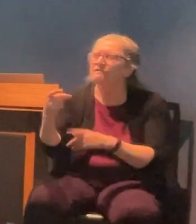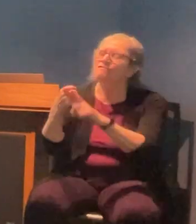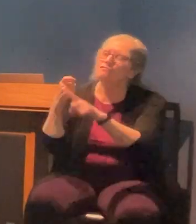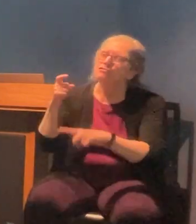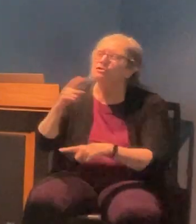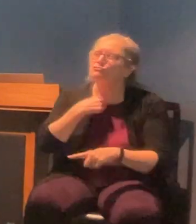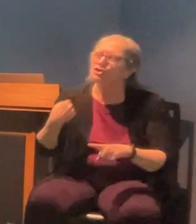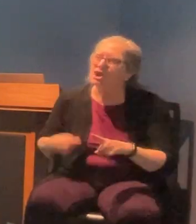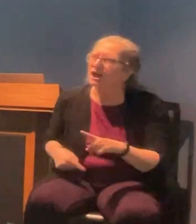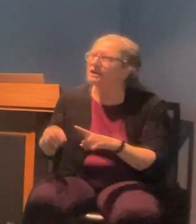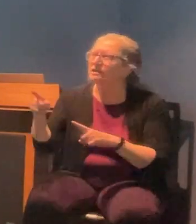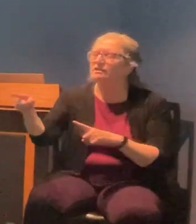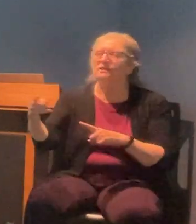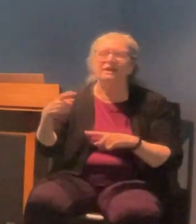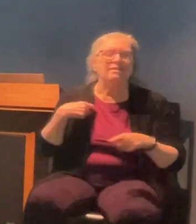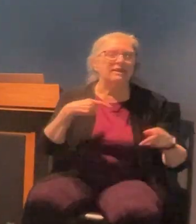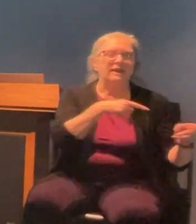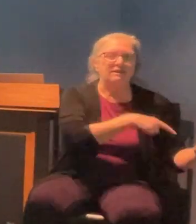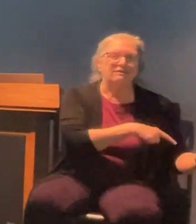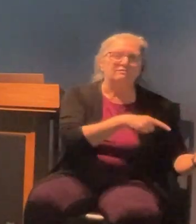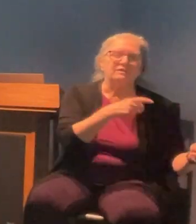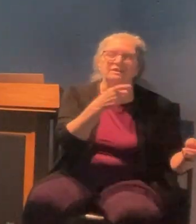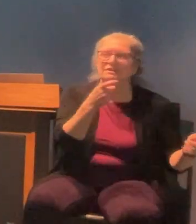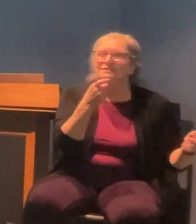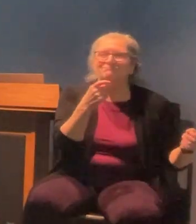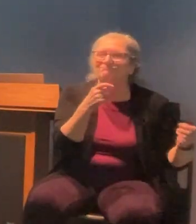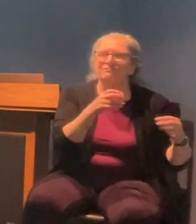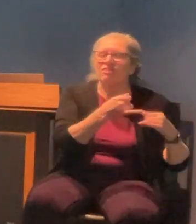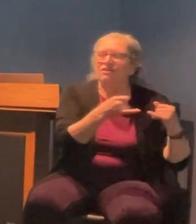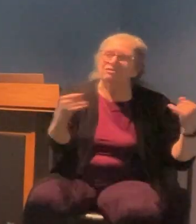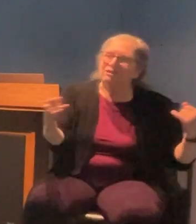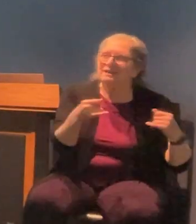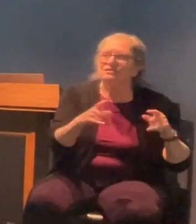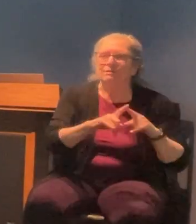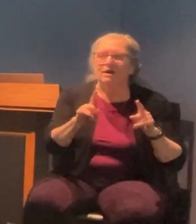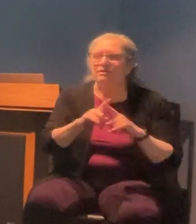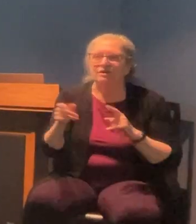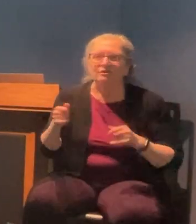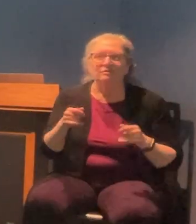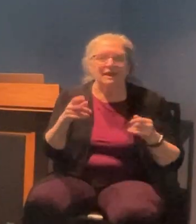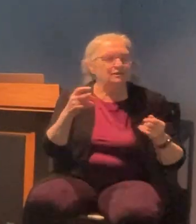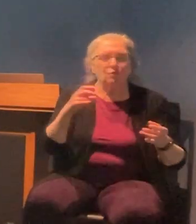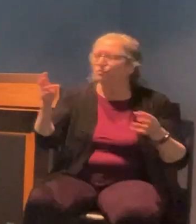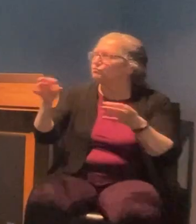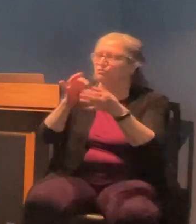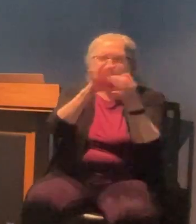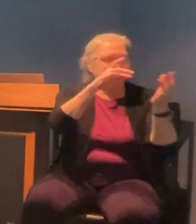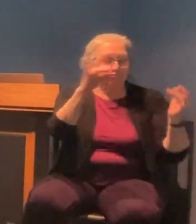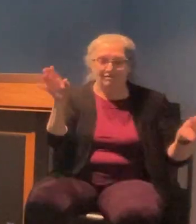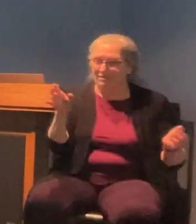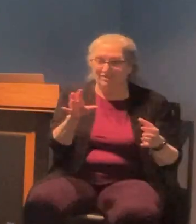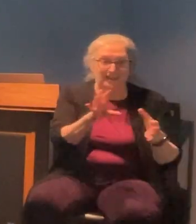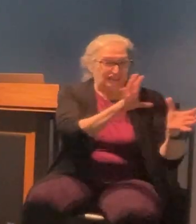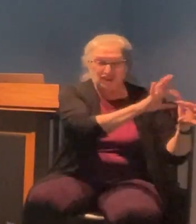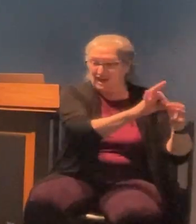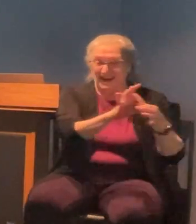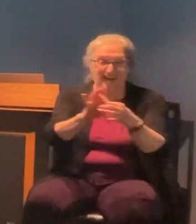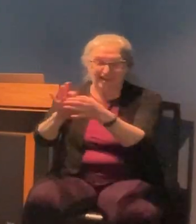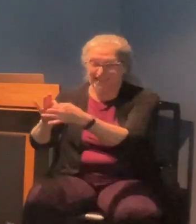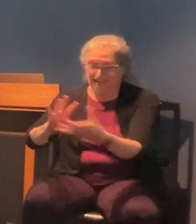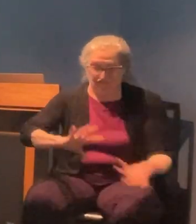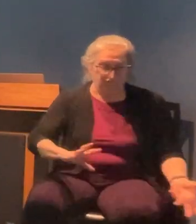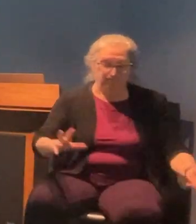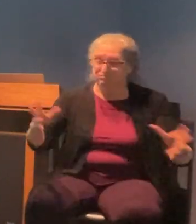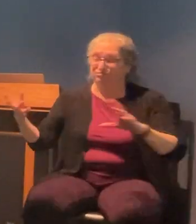the plastic from somewhere else, and it's just they lost track of their supply chain, and it's all kind of in